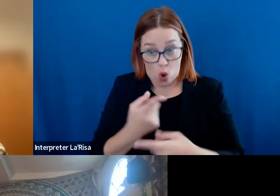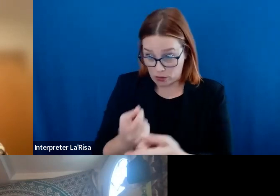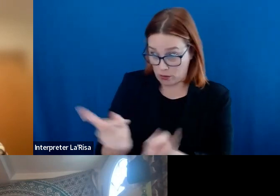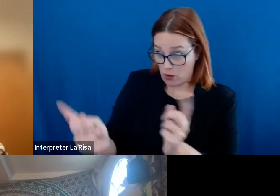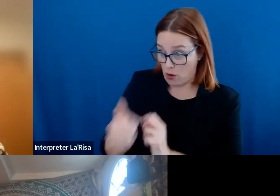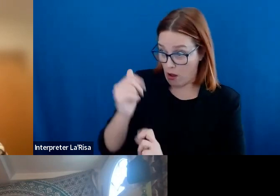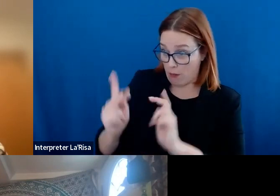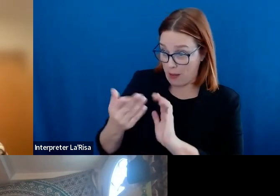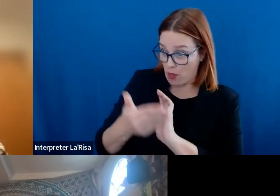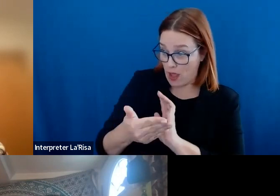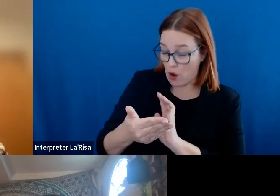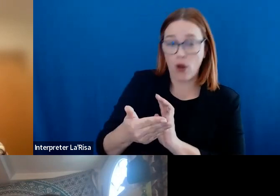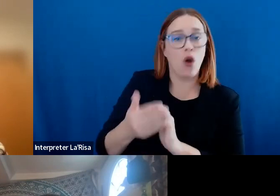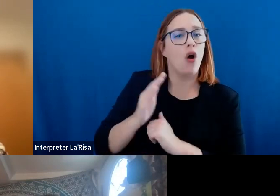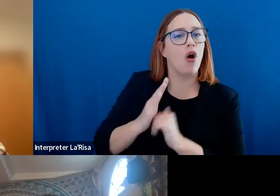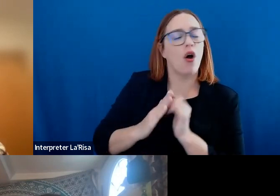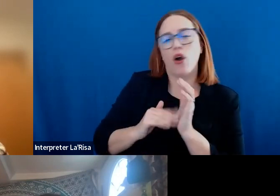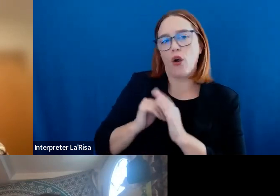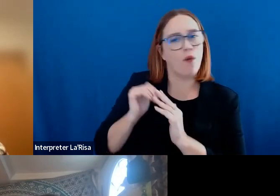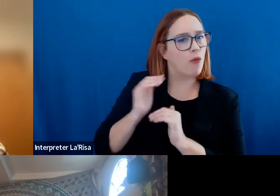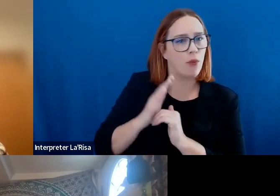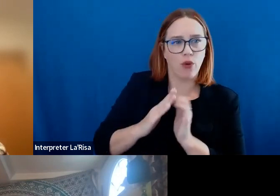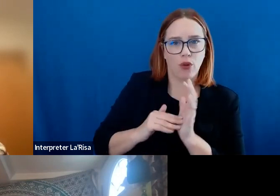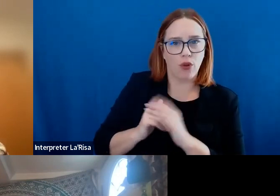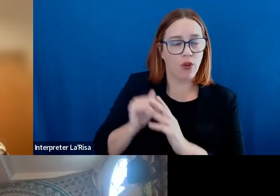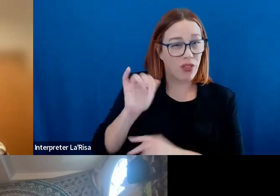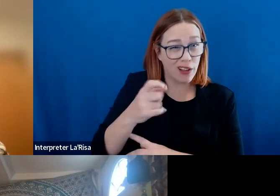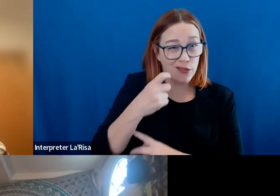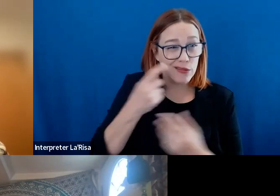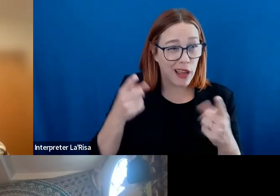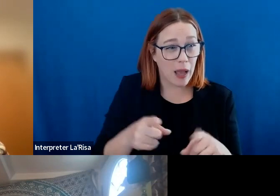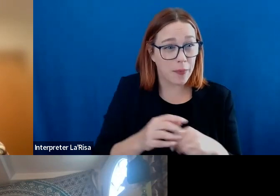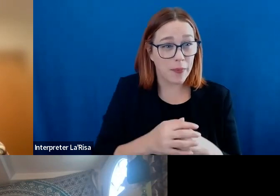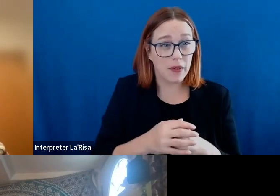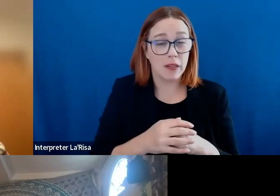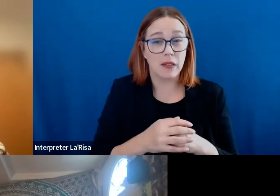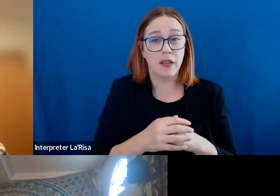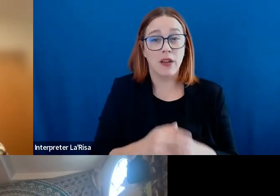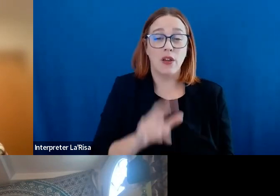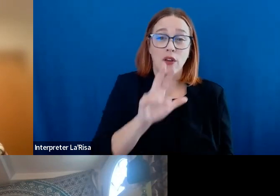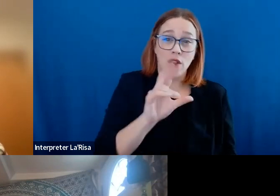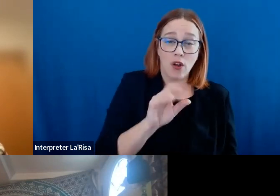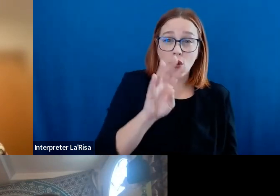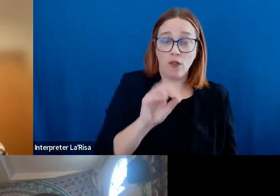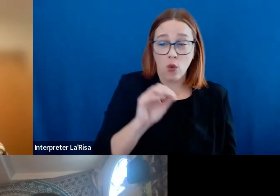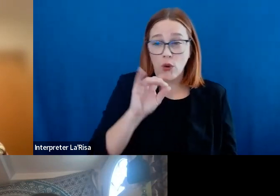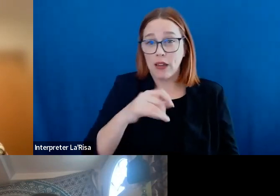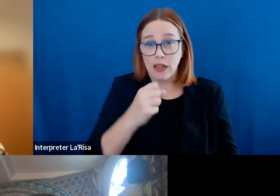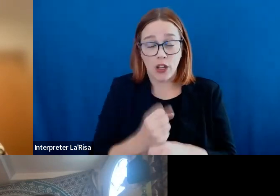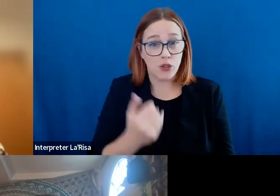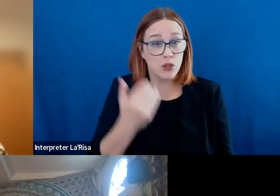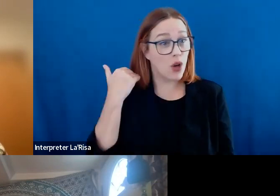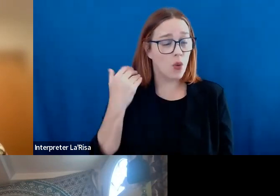30, 40 years ago, we have in this country many examples where people with disabilities, because of